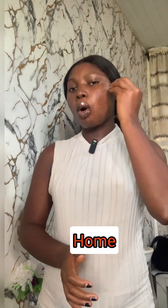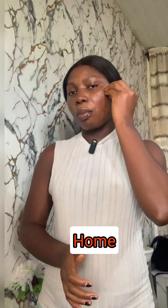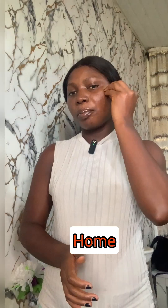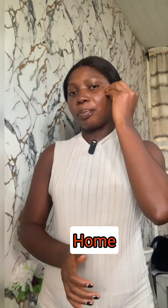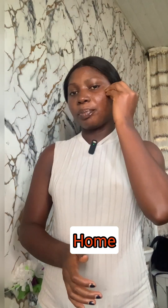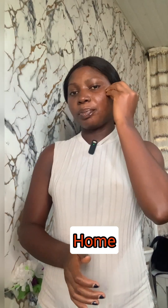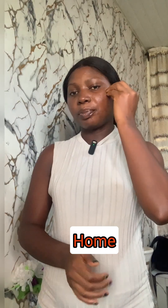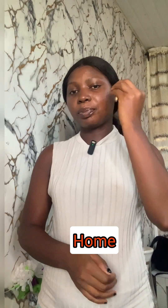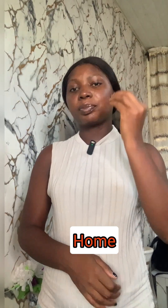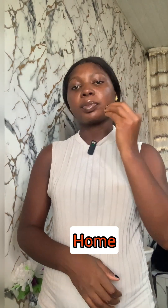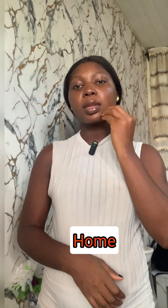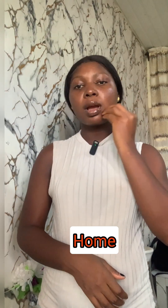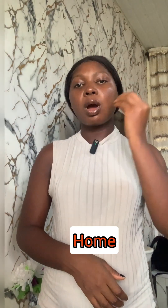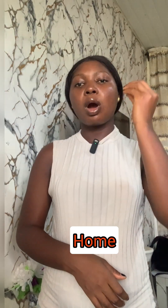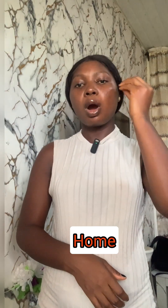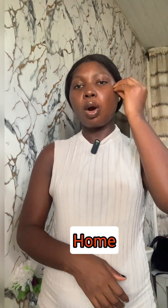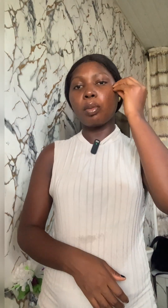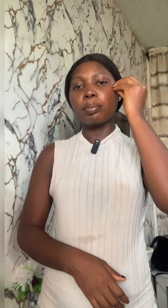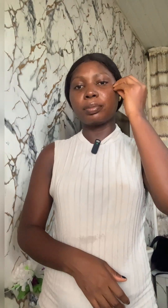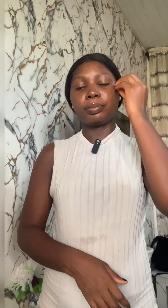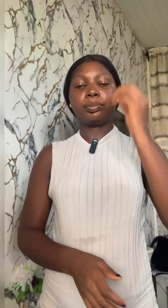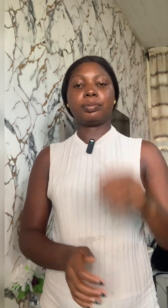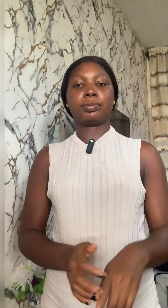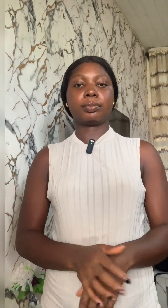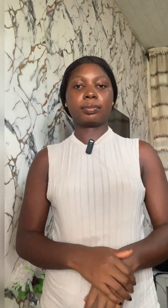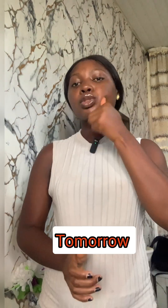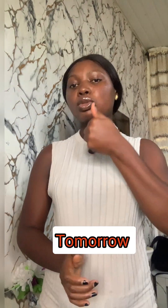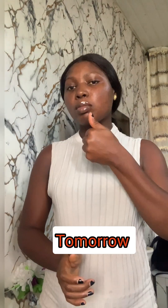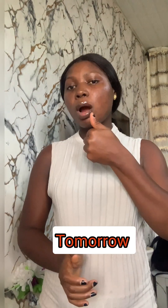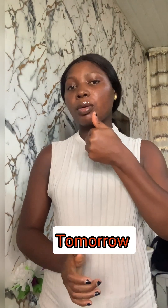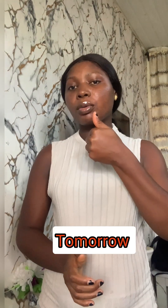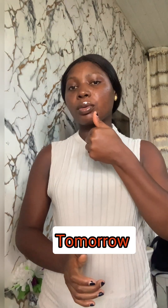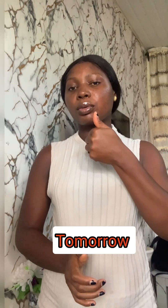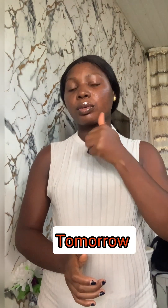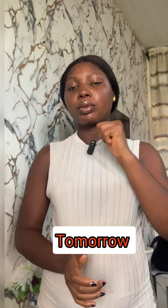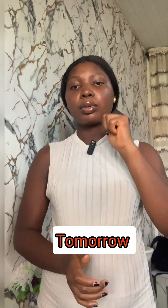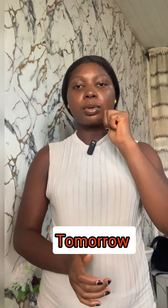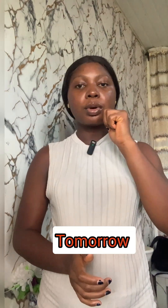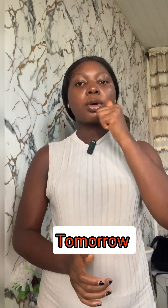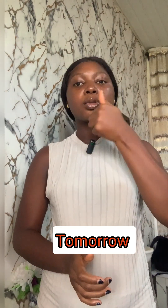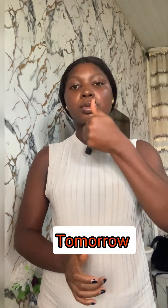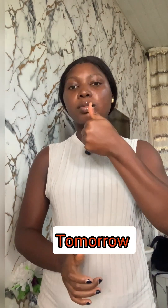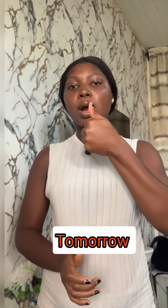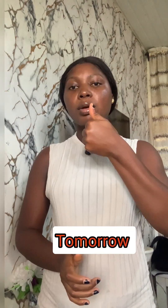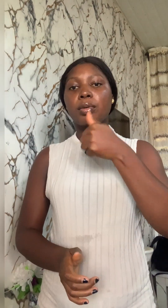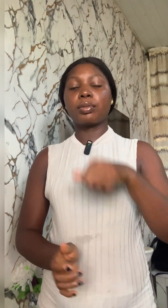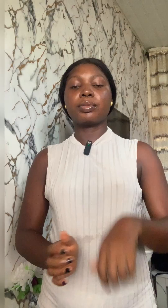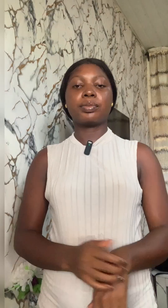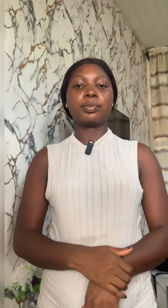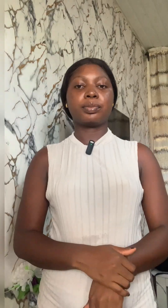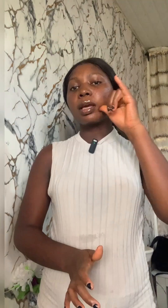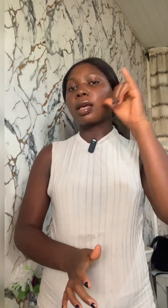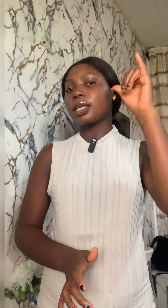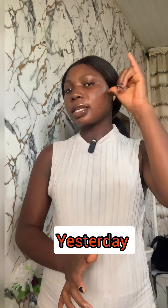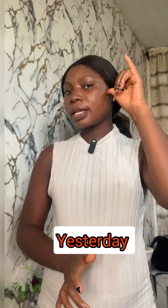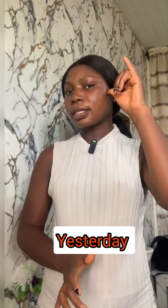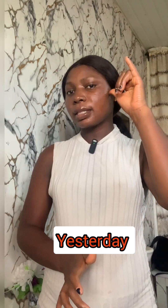Home. Home. Tomorrow. Tomorrow. Yesterday.